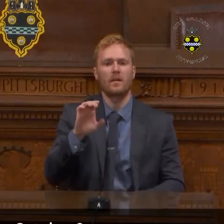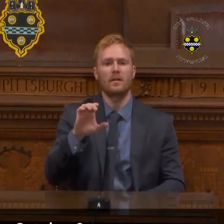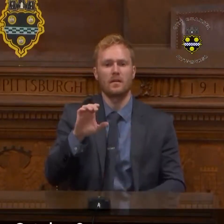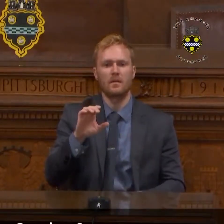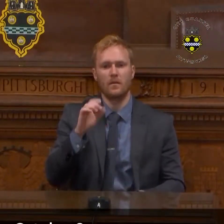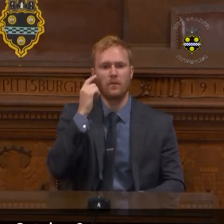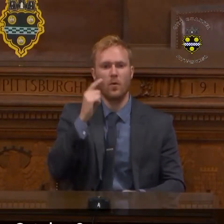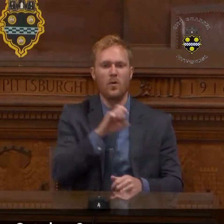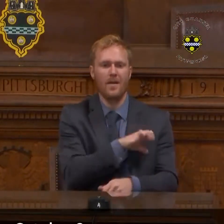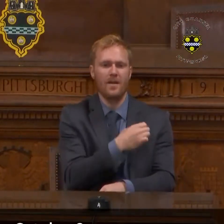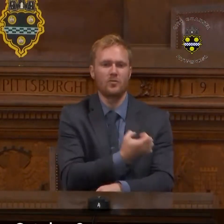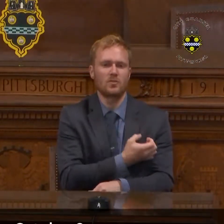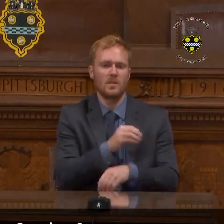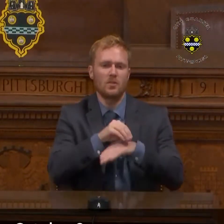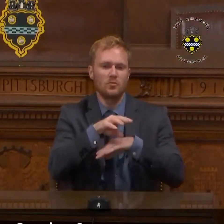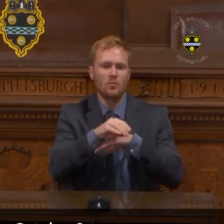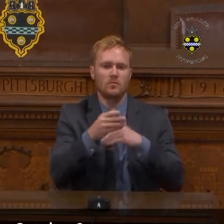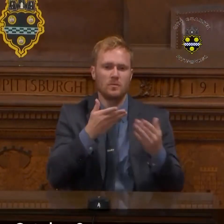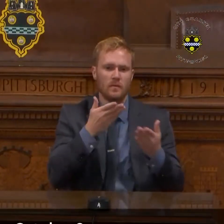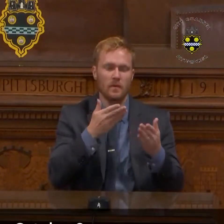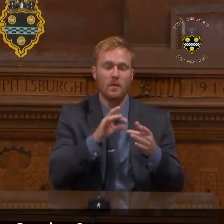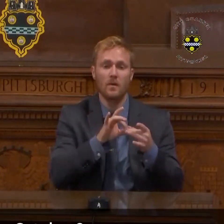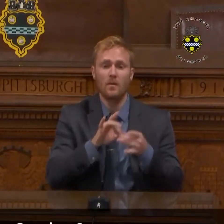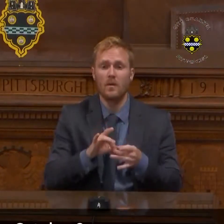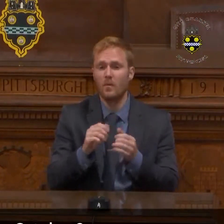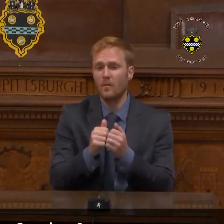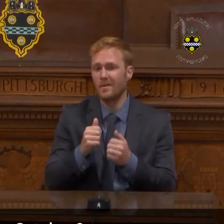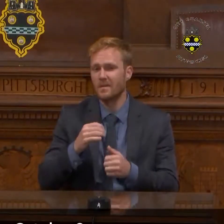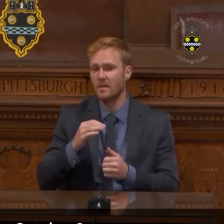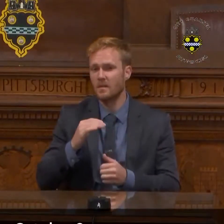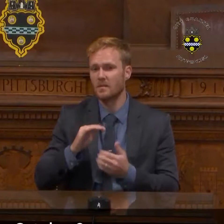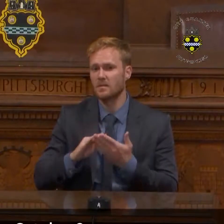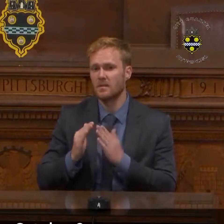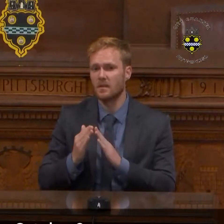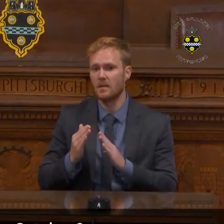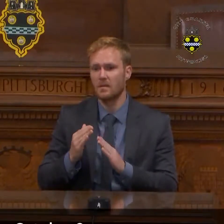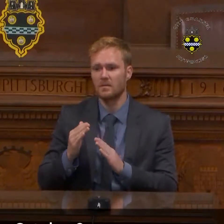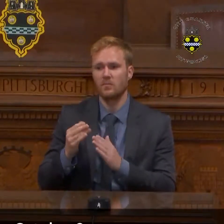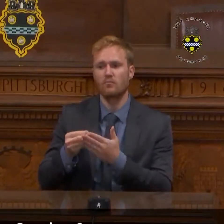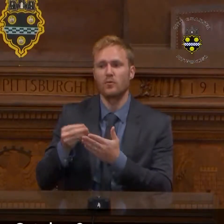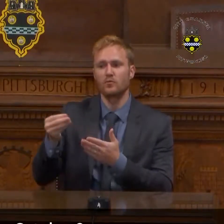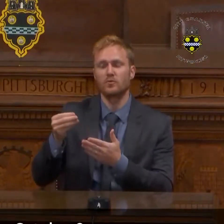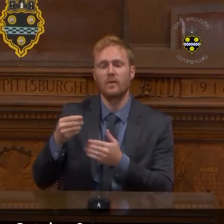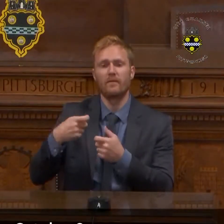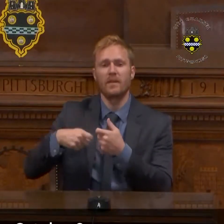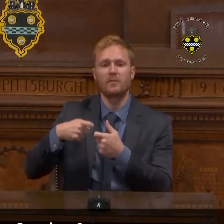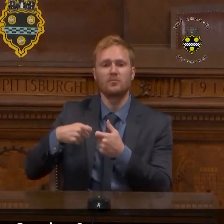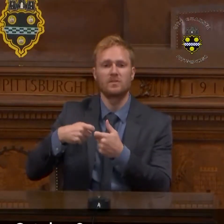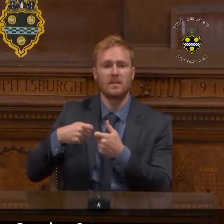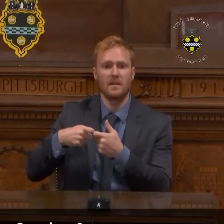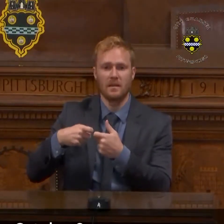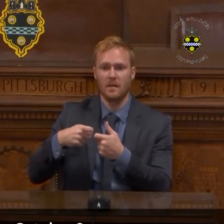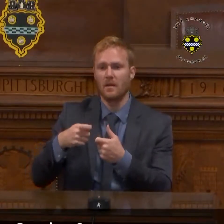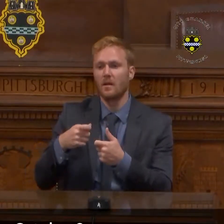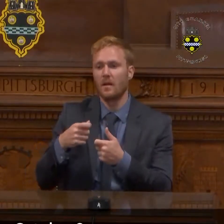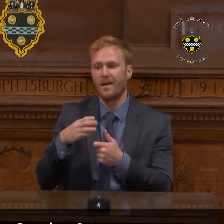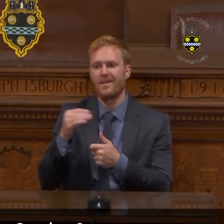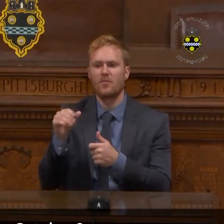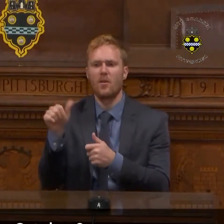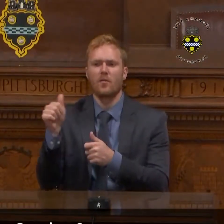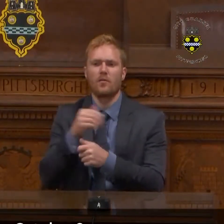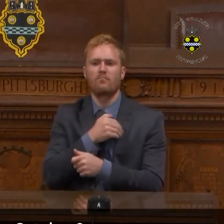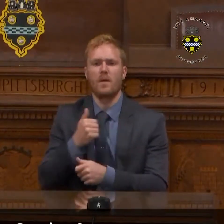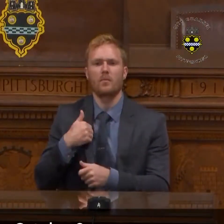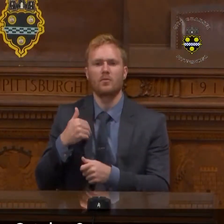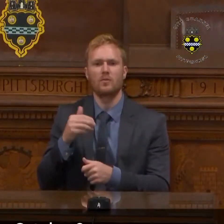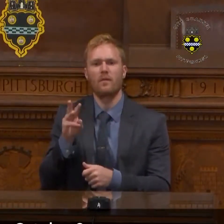services in connection with the city's aggregated purchase of electricity, along with other members of the